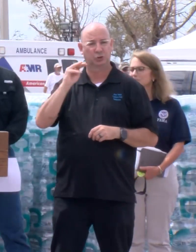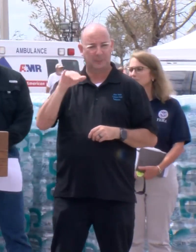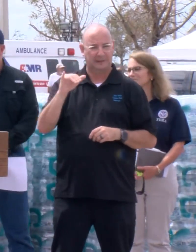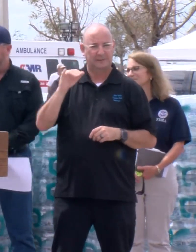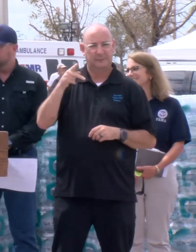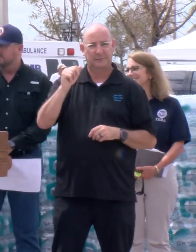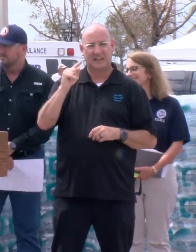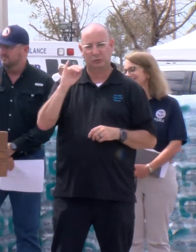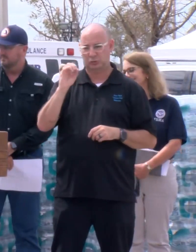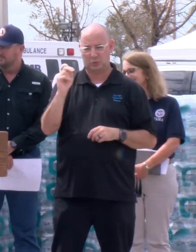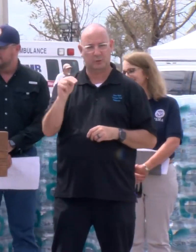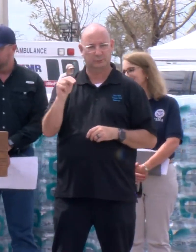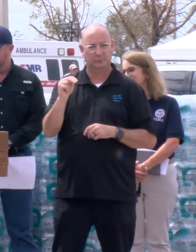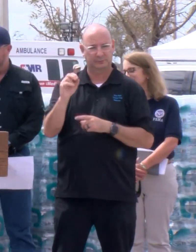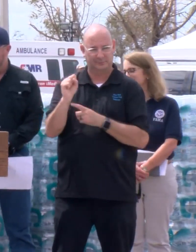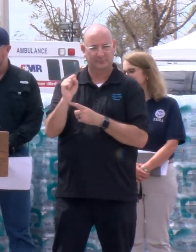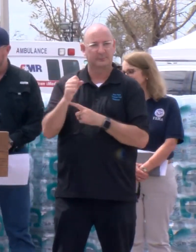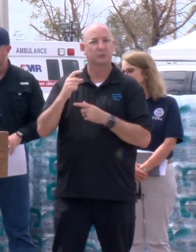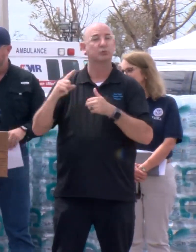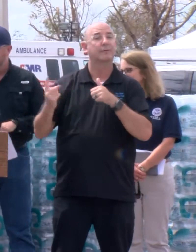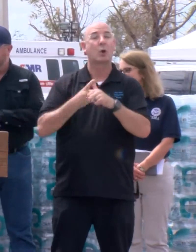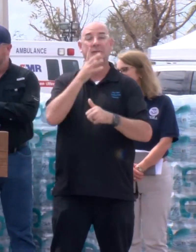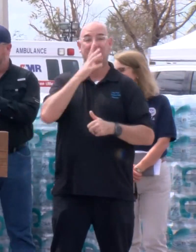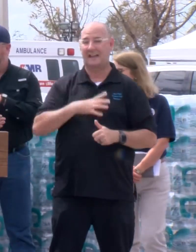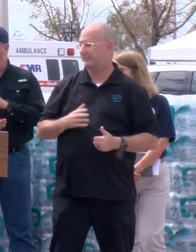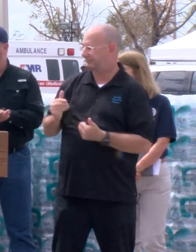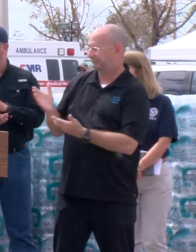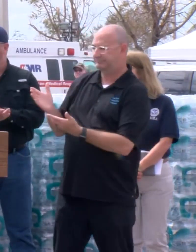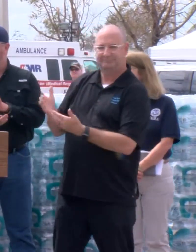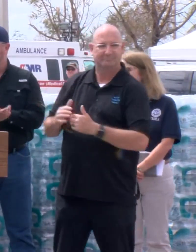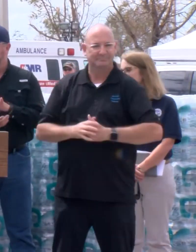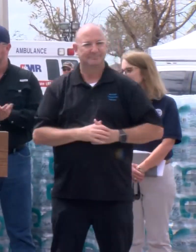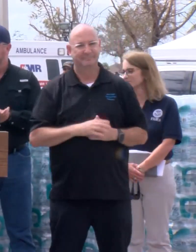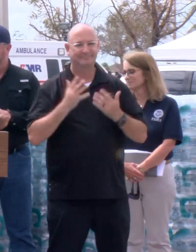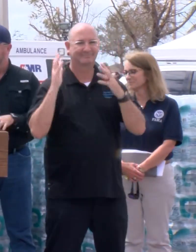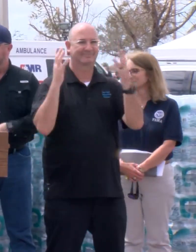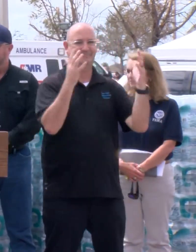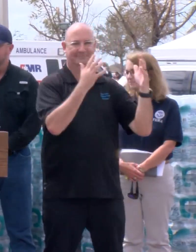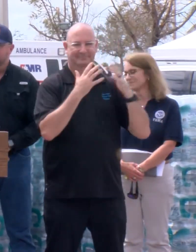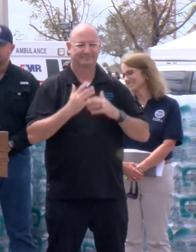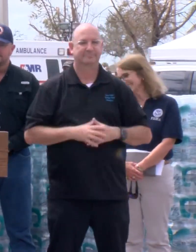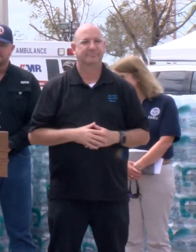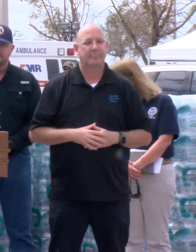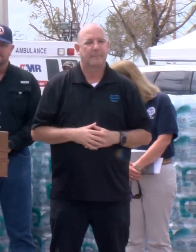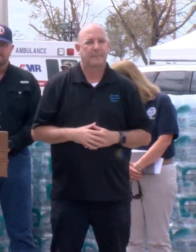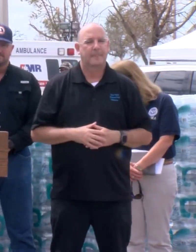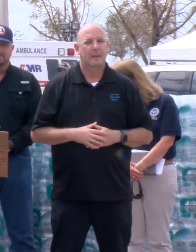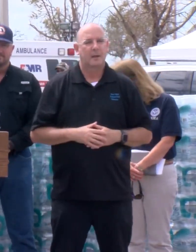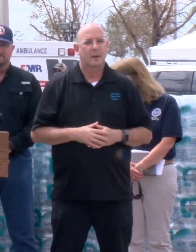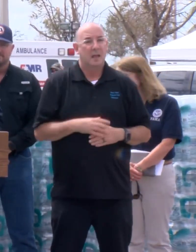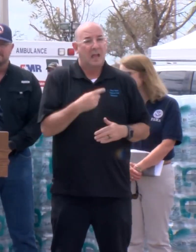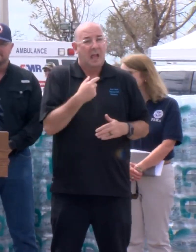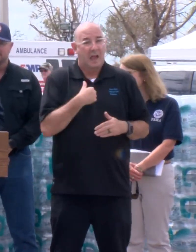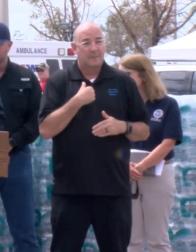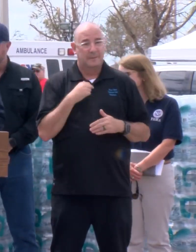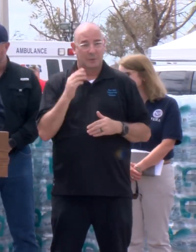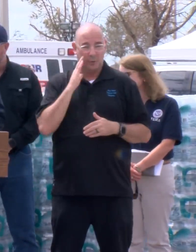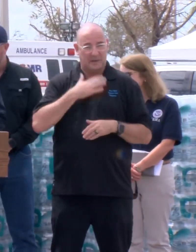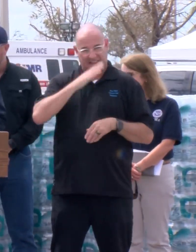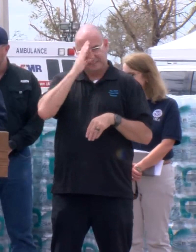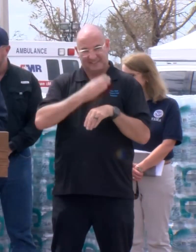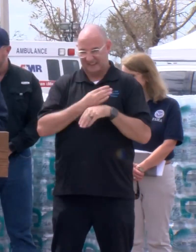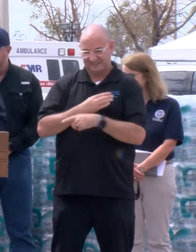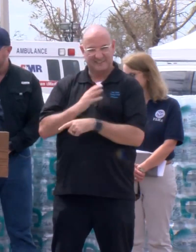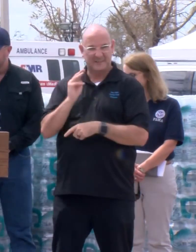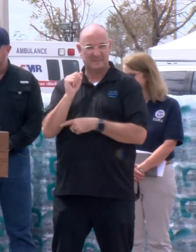First Lady of Florida, Casey DeSantis. And Mason. And I got Mason. You know, it's Columbus Day, so he's off,